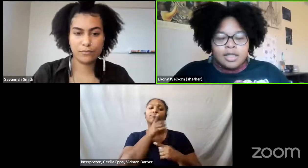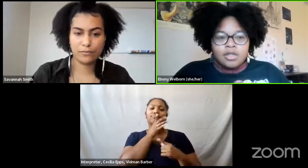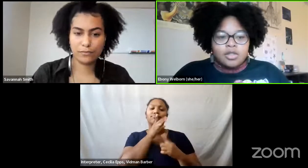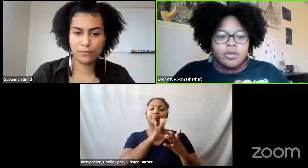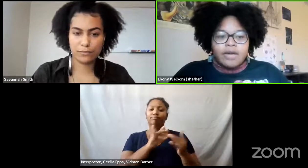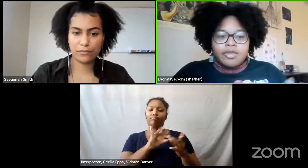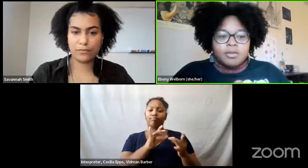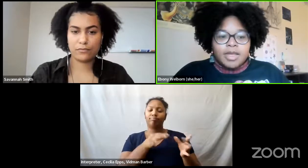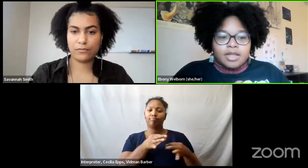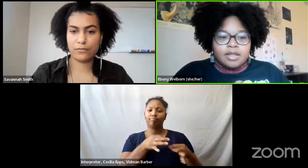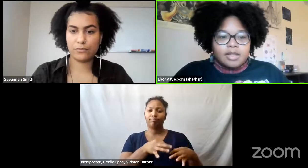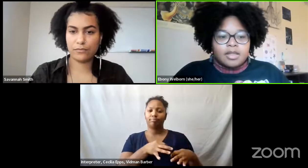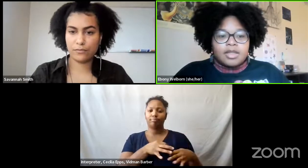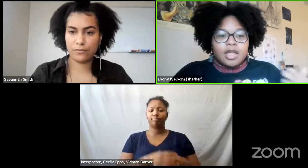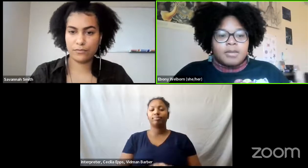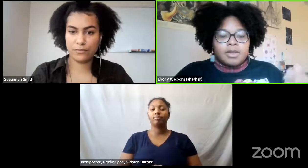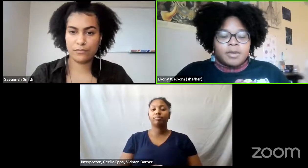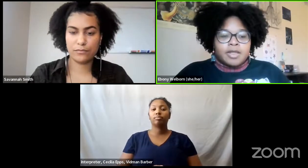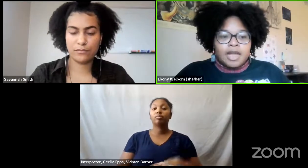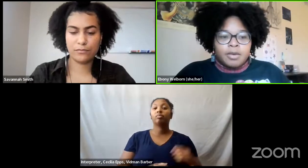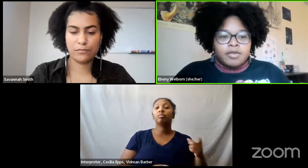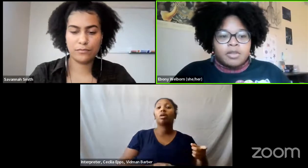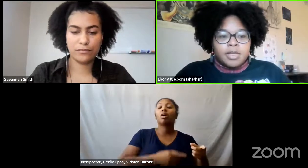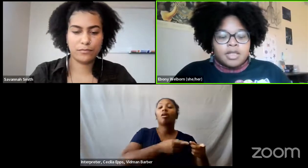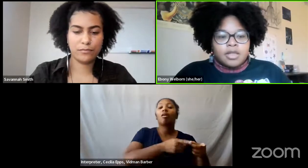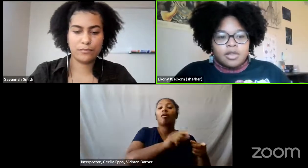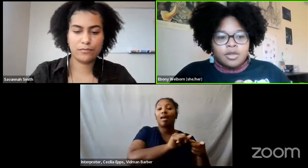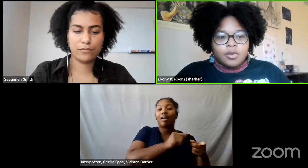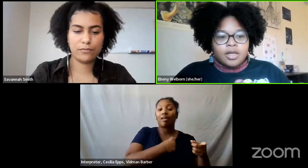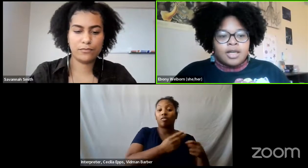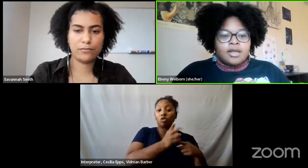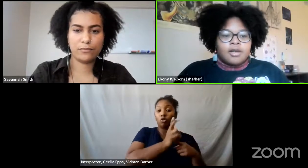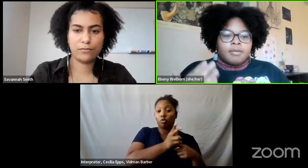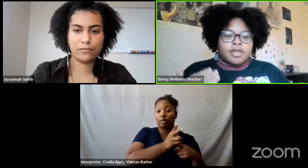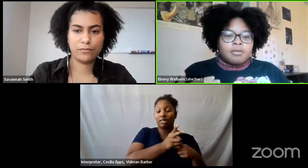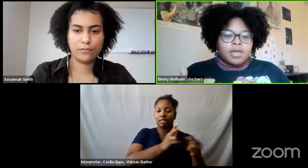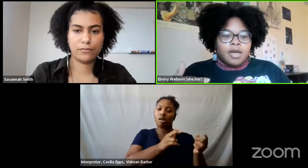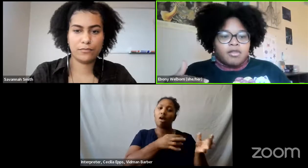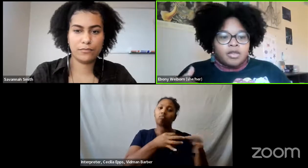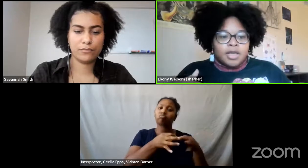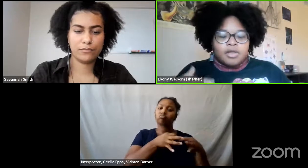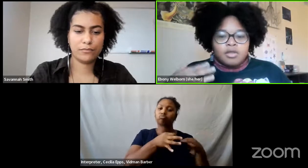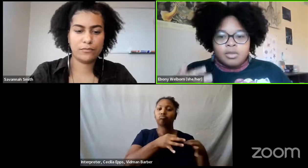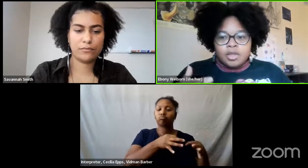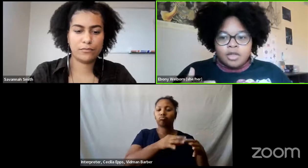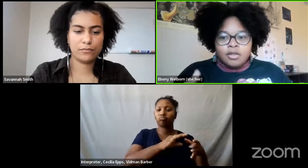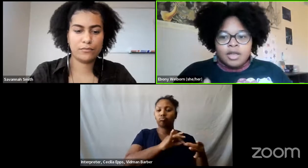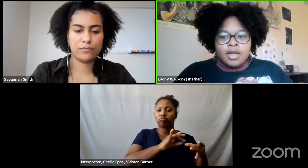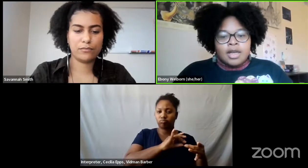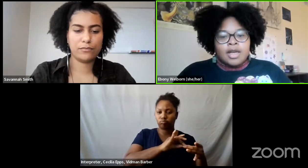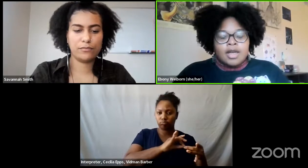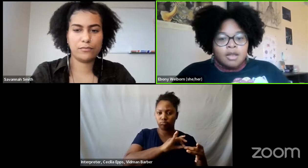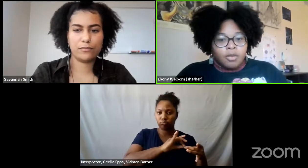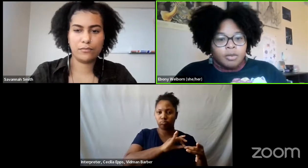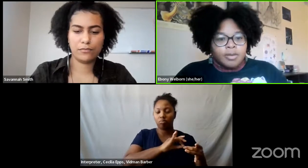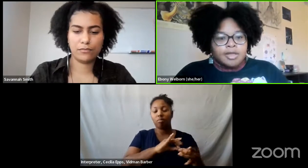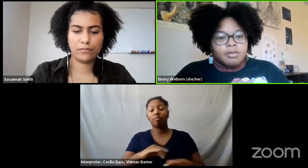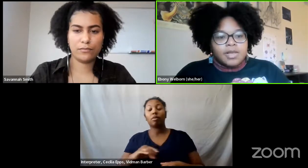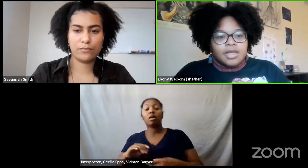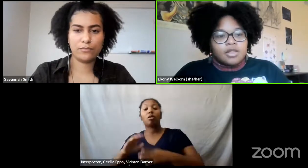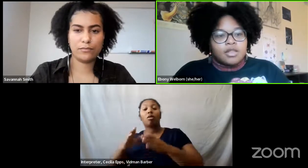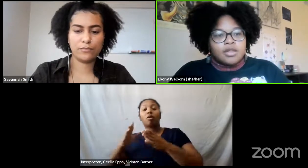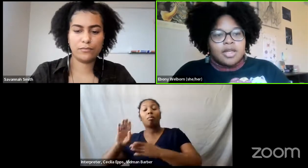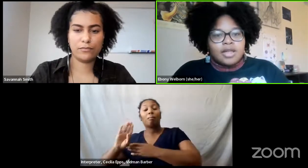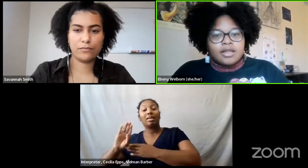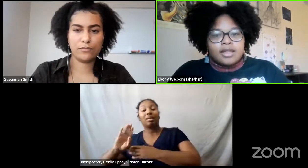the person telling the story will have 2 minutes. And so that means person A will have 2 minutes to tell their story. person B will have 2 minutes to observe. And then we want